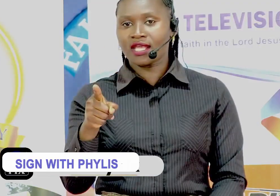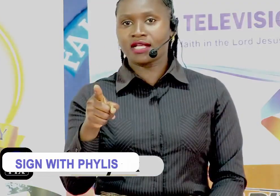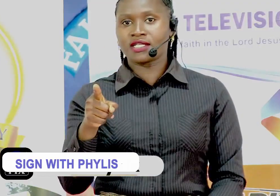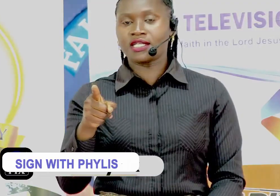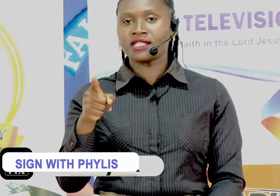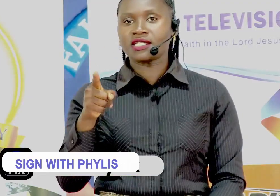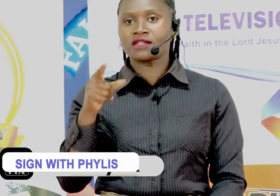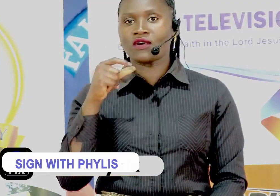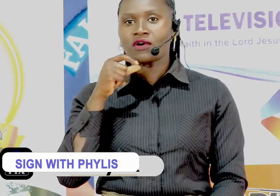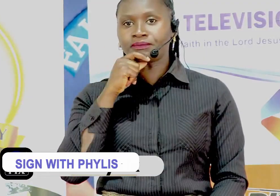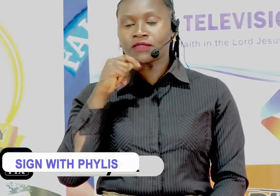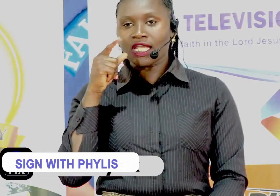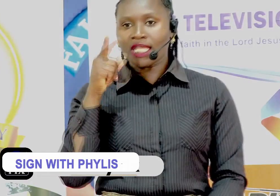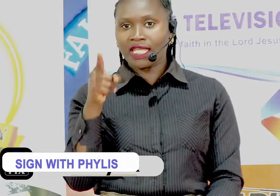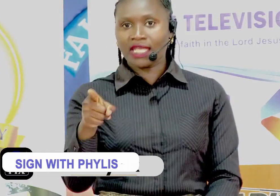This is for he,